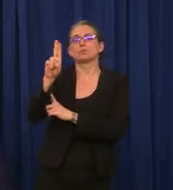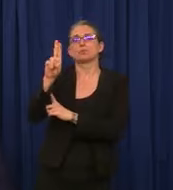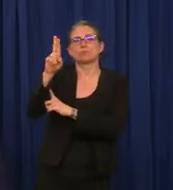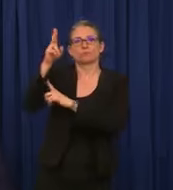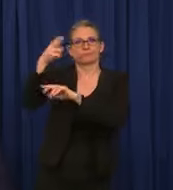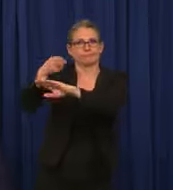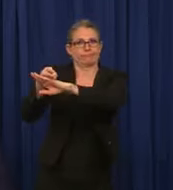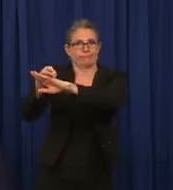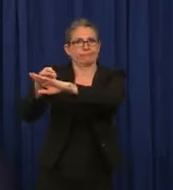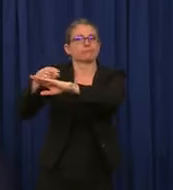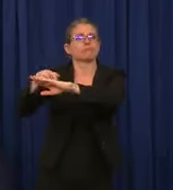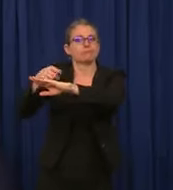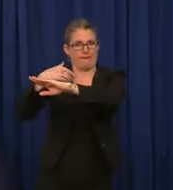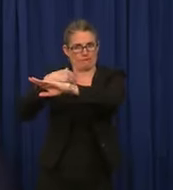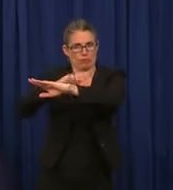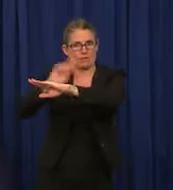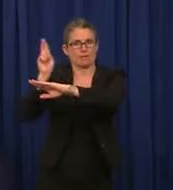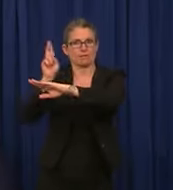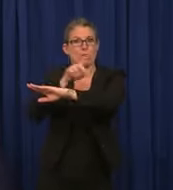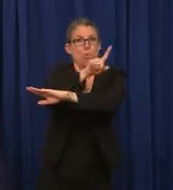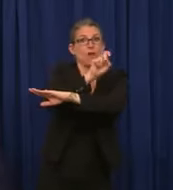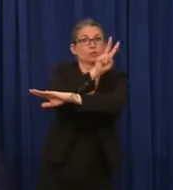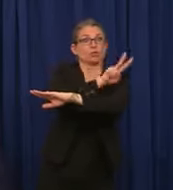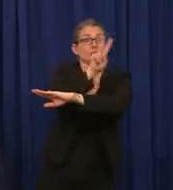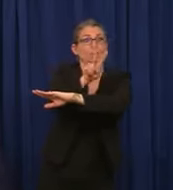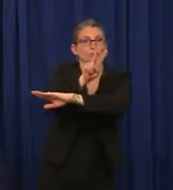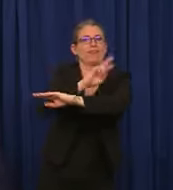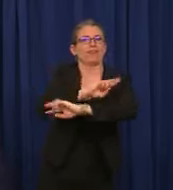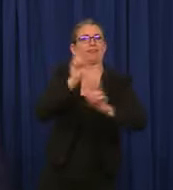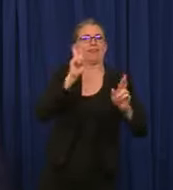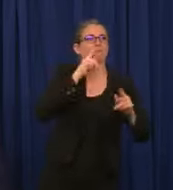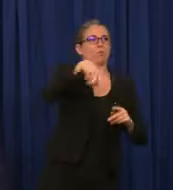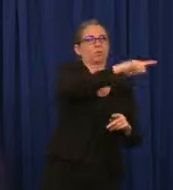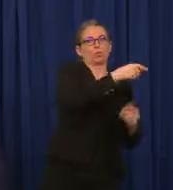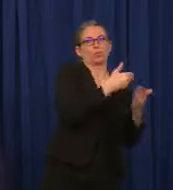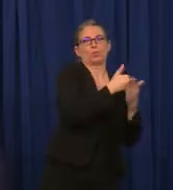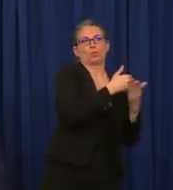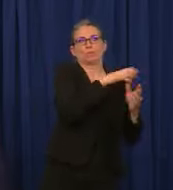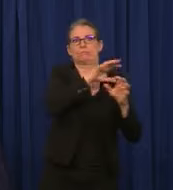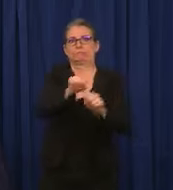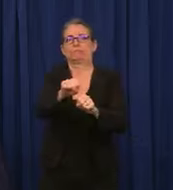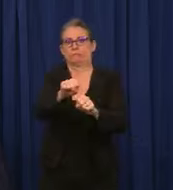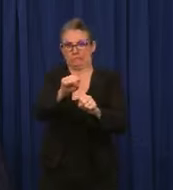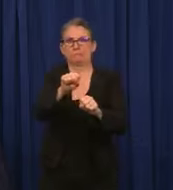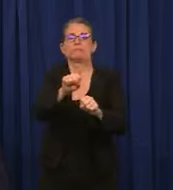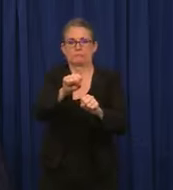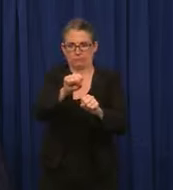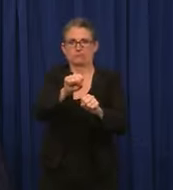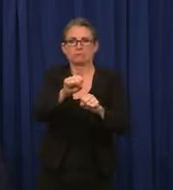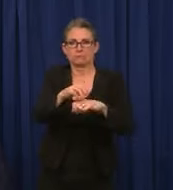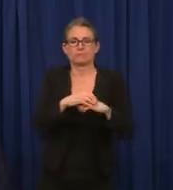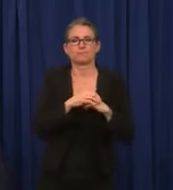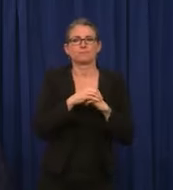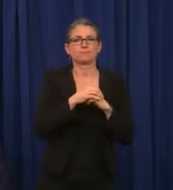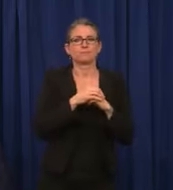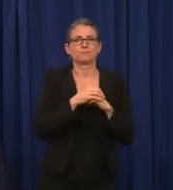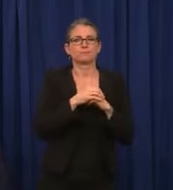122 of which are available. There are